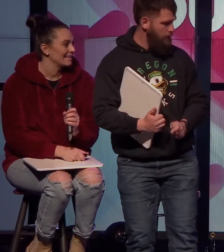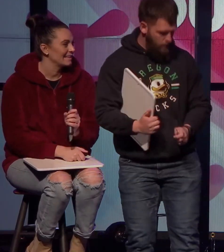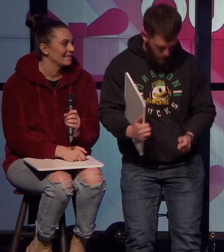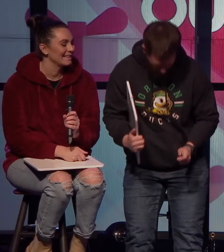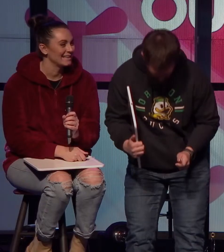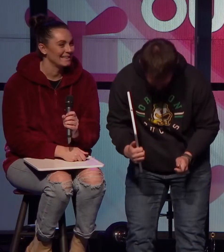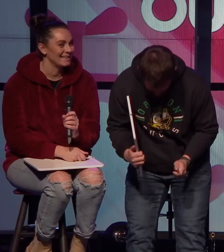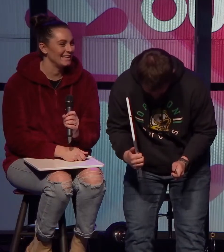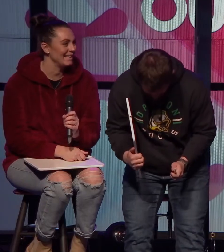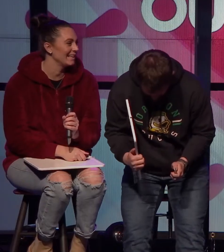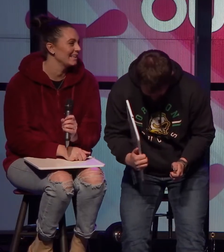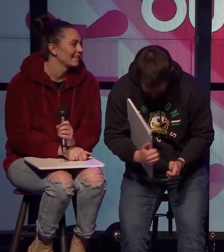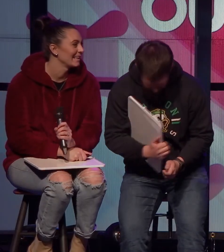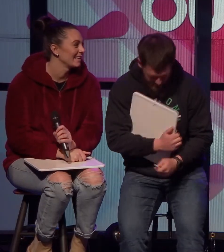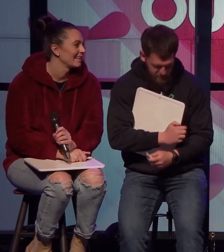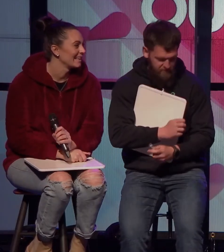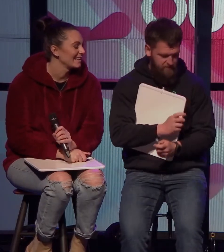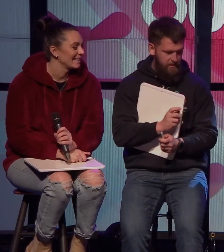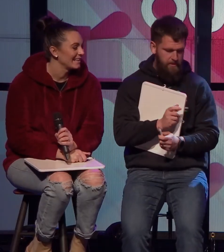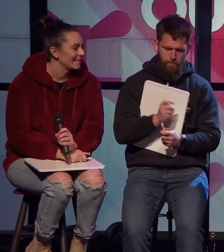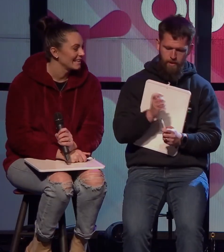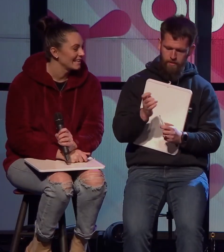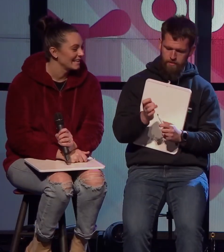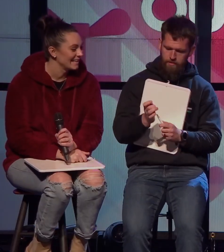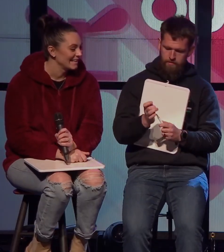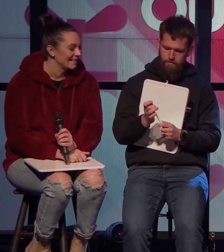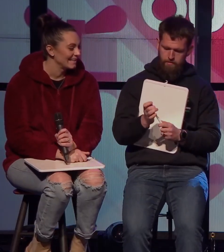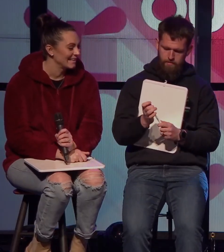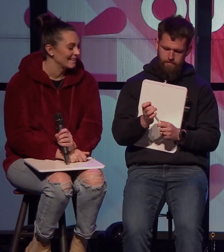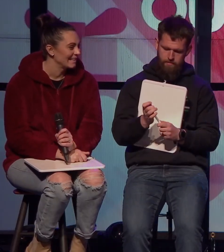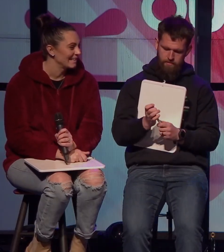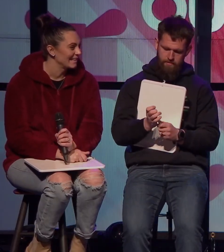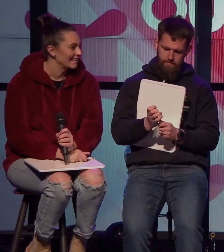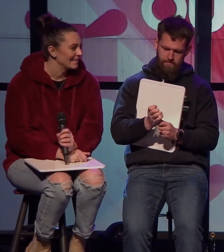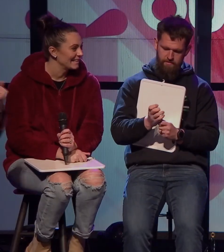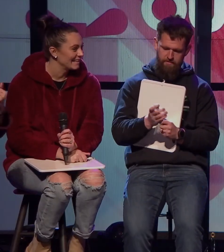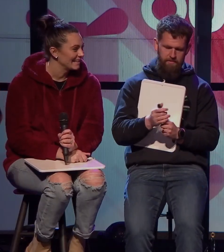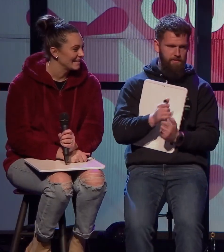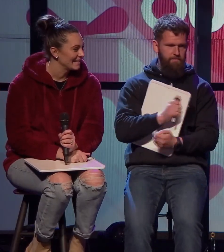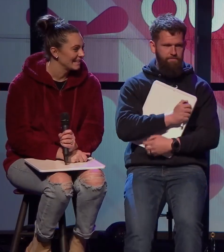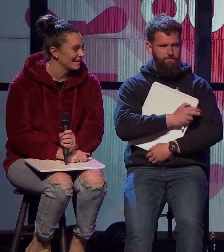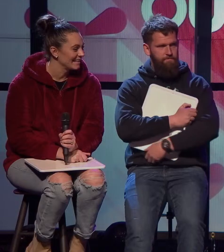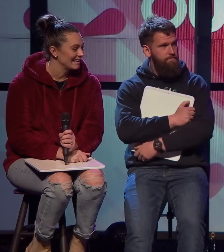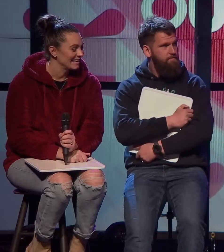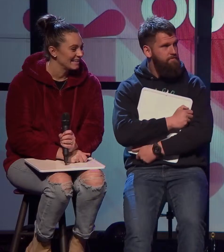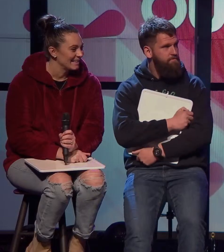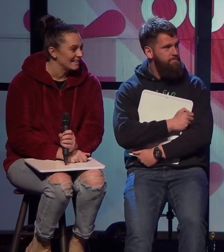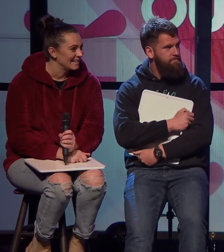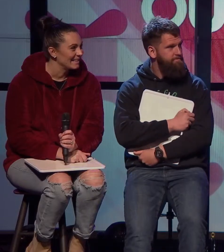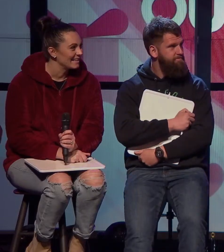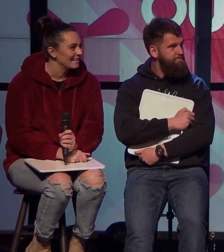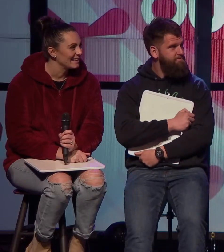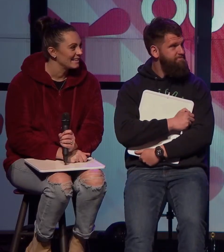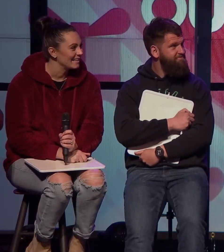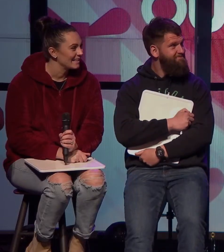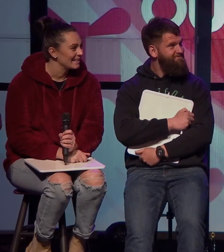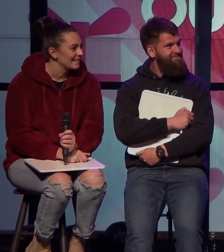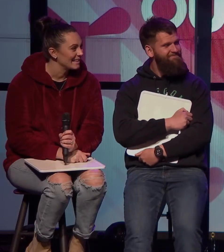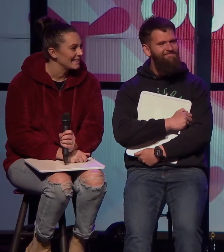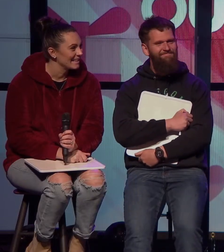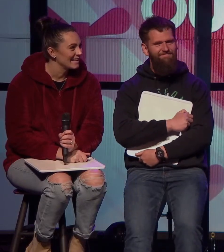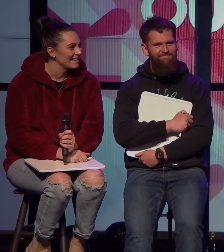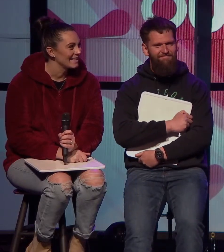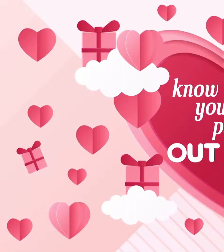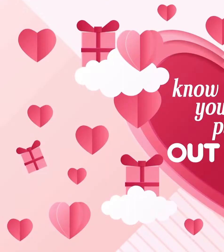Both taught Sunday school at different churches. Okay. Oh, I don't even know what that means, but